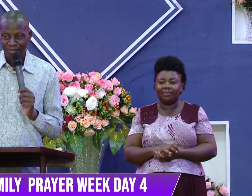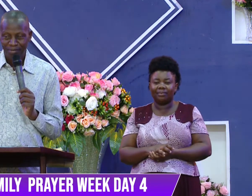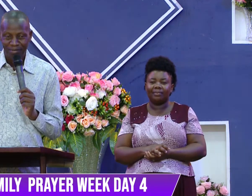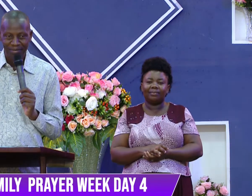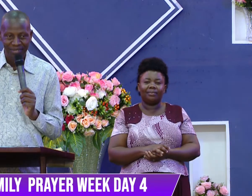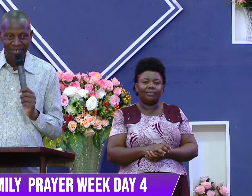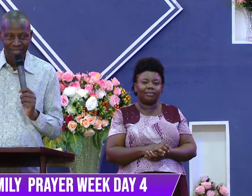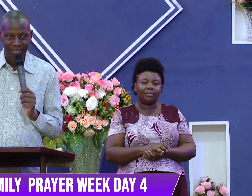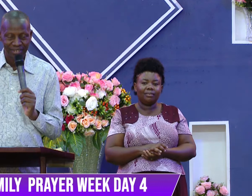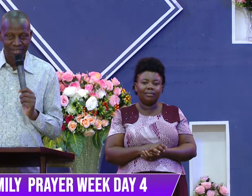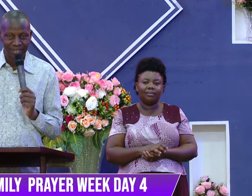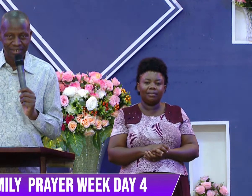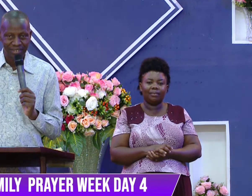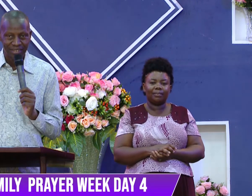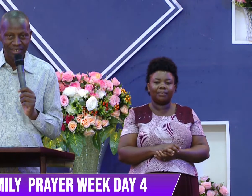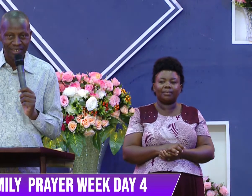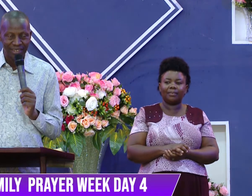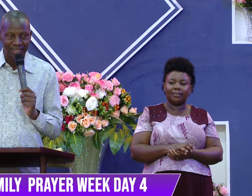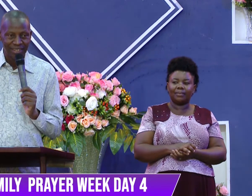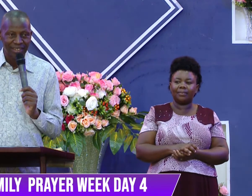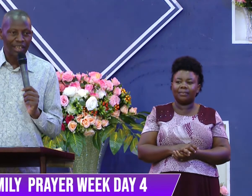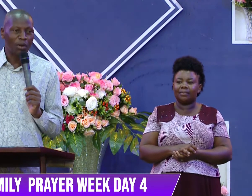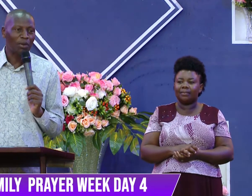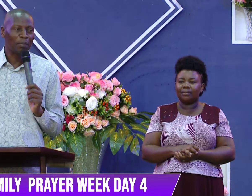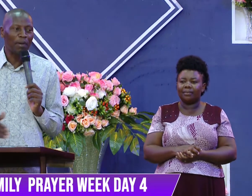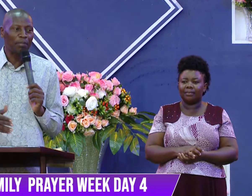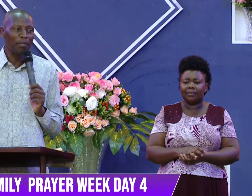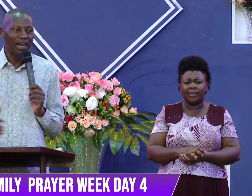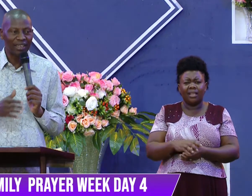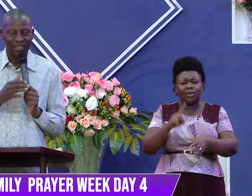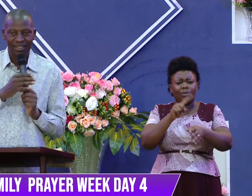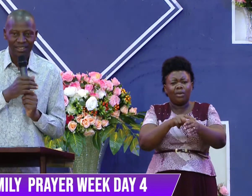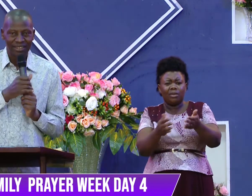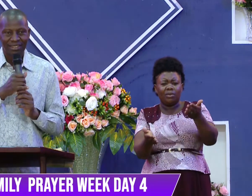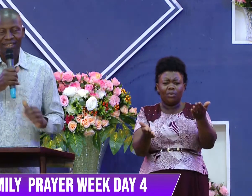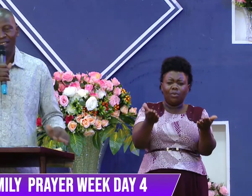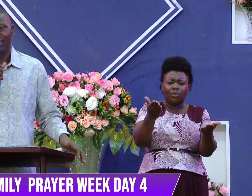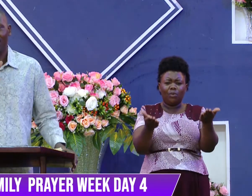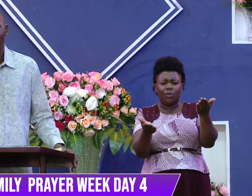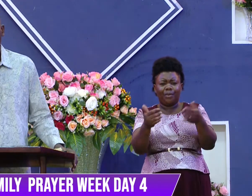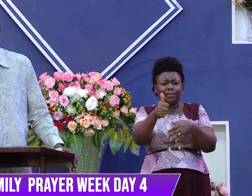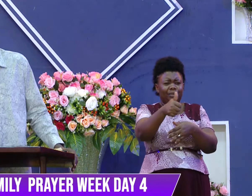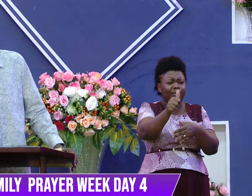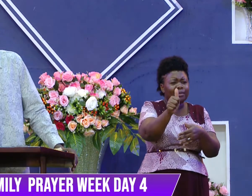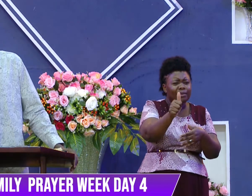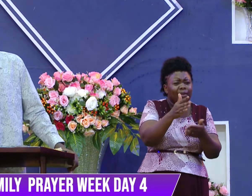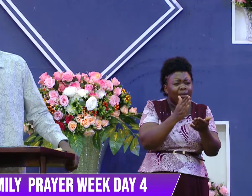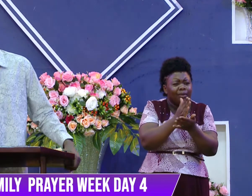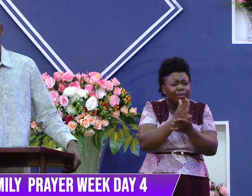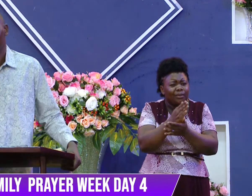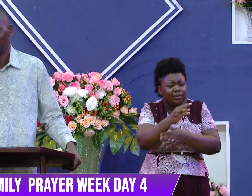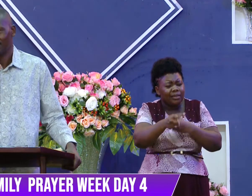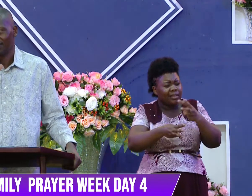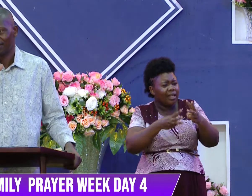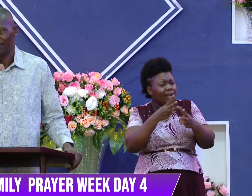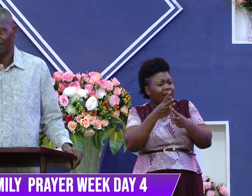I go it deep into it, you get angry for those who start the theme. Negobo wepima pima ense kwe gomba. But when